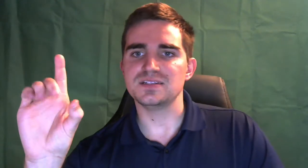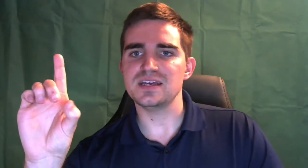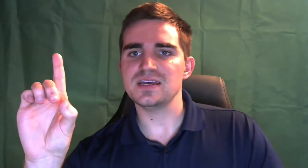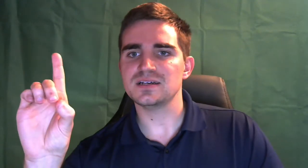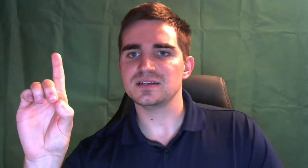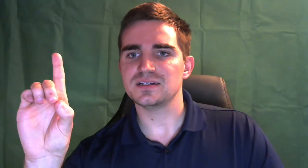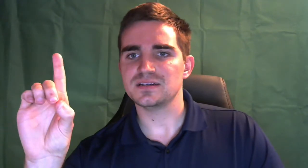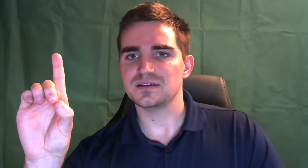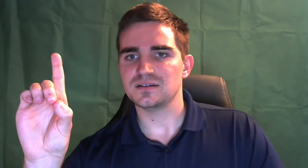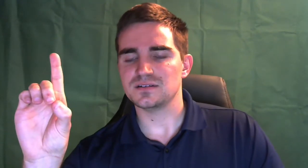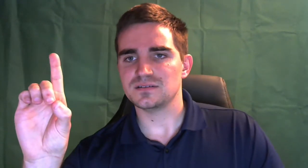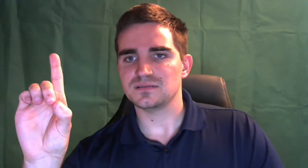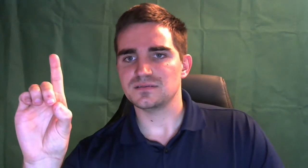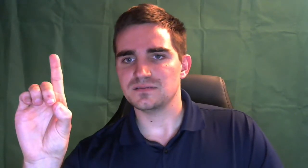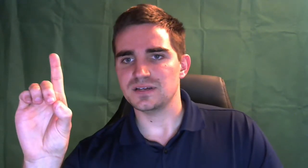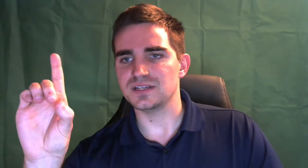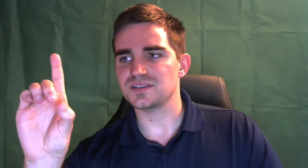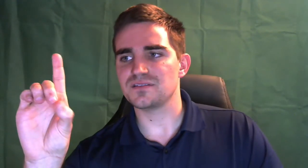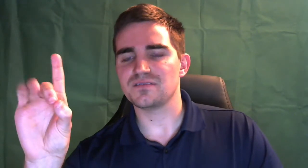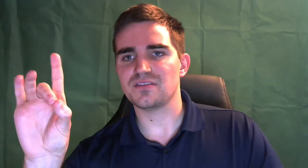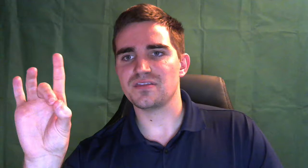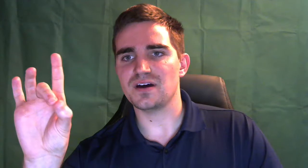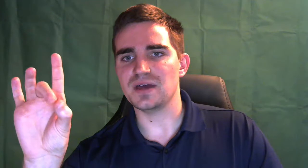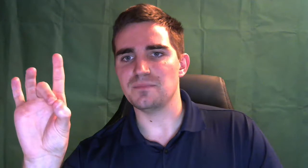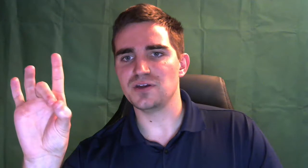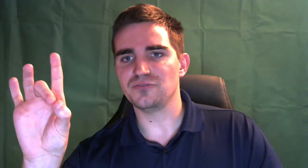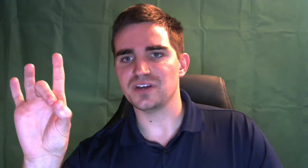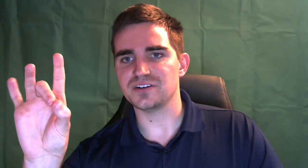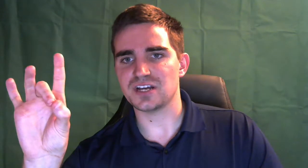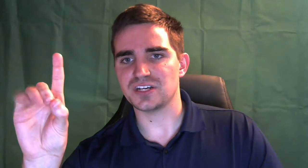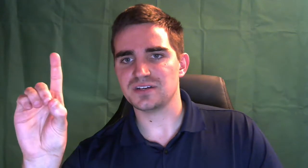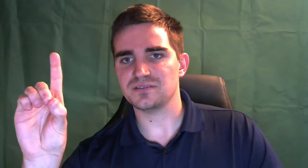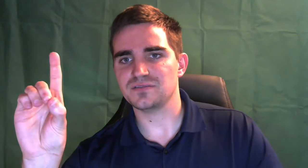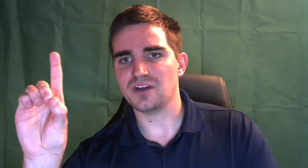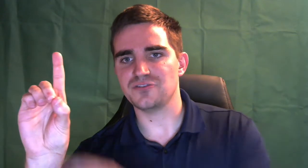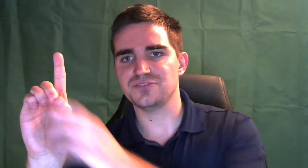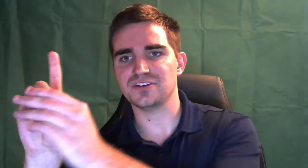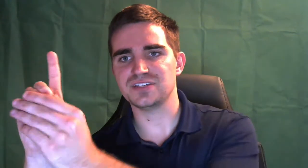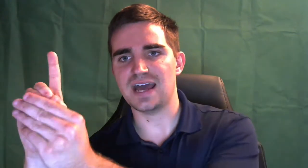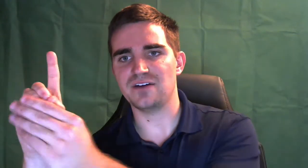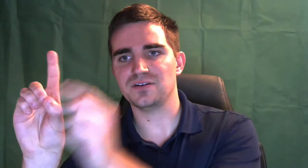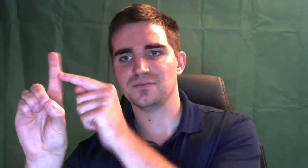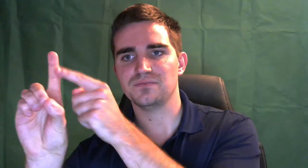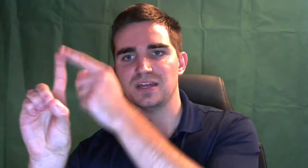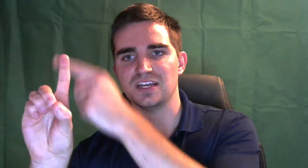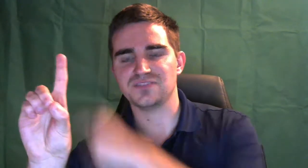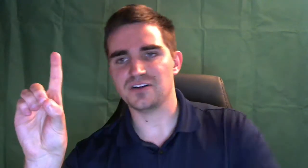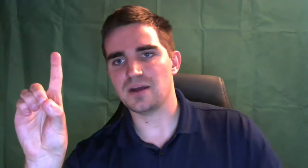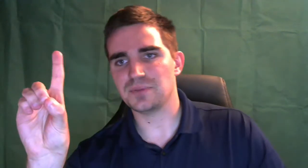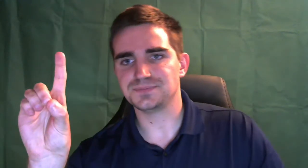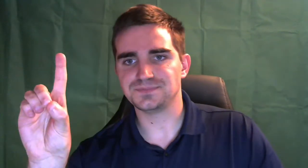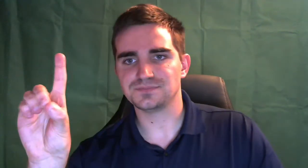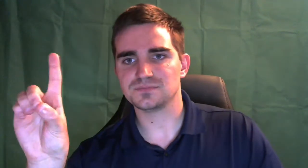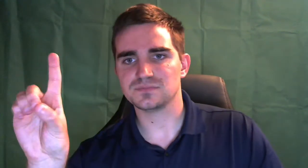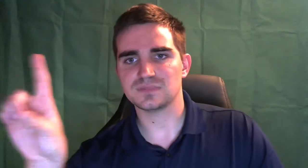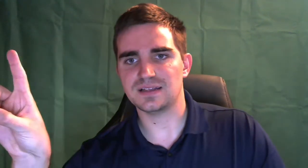D is thumb and middle finger touching. Other two fingers down, index finger up. That's a